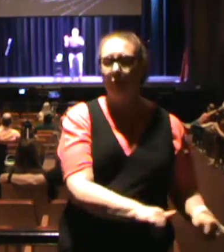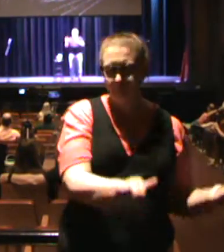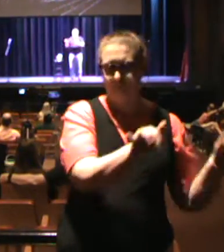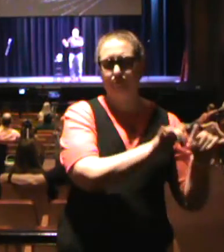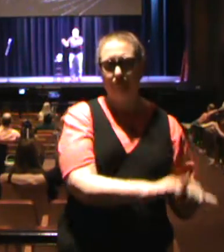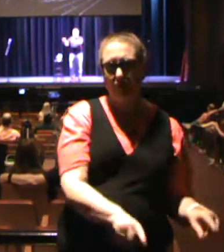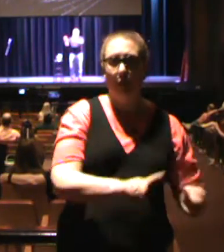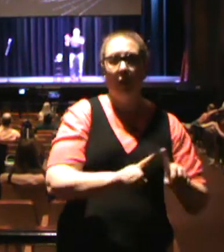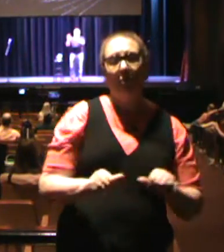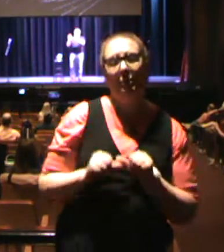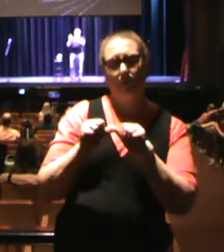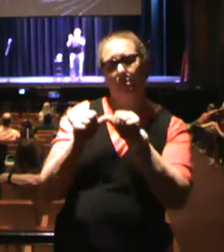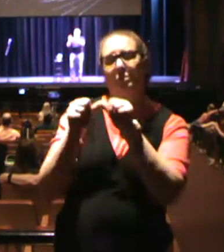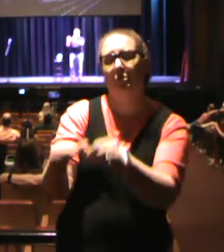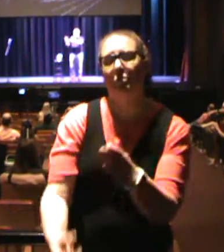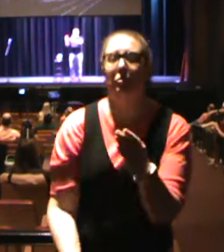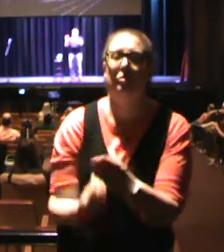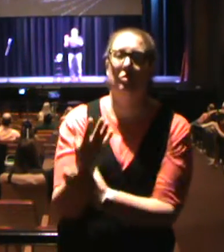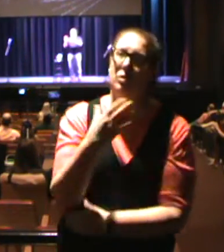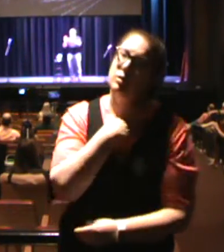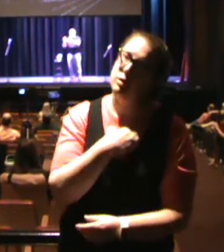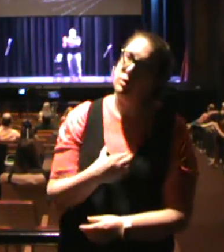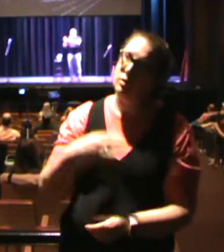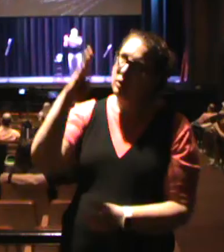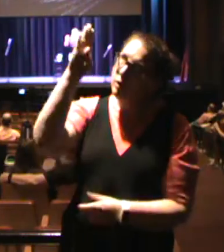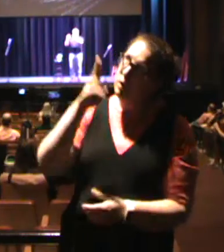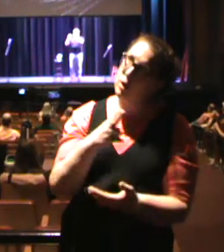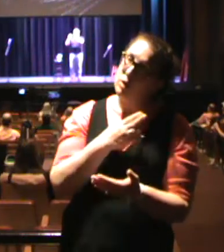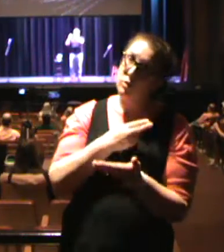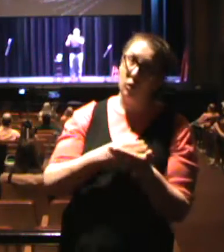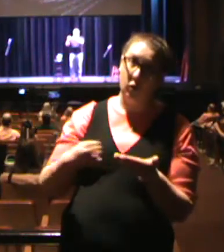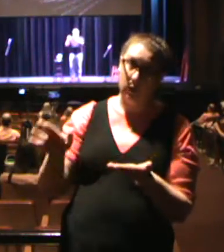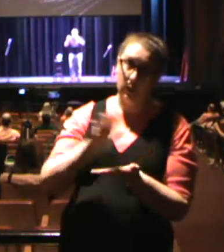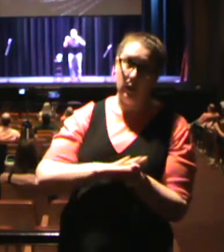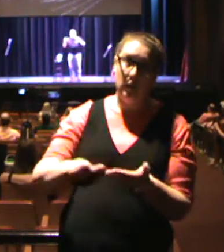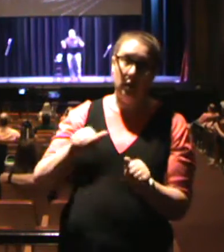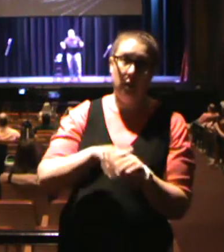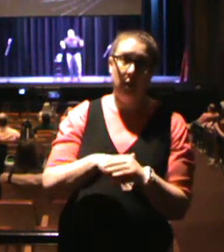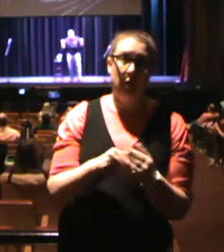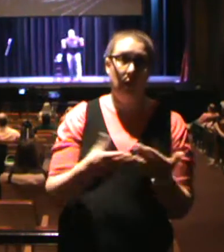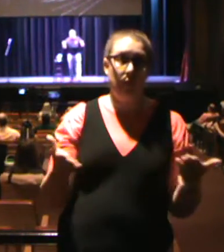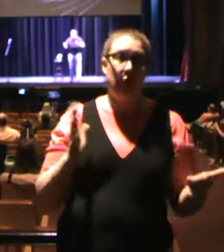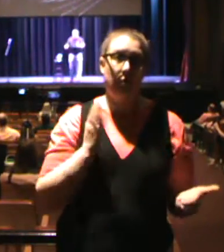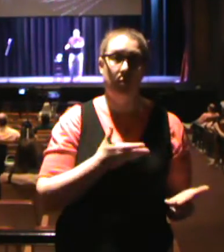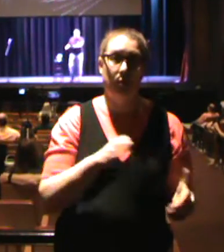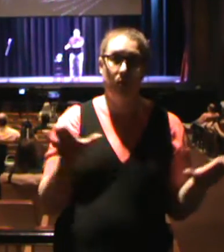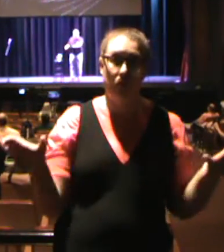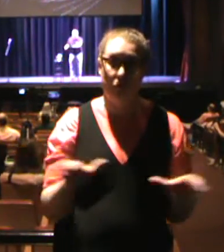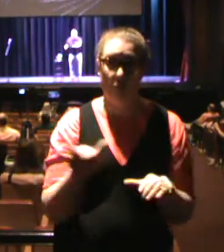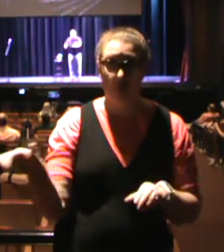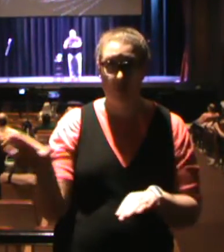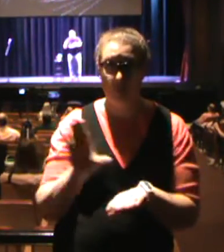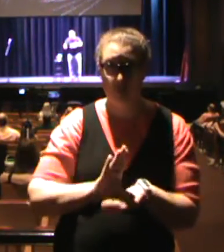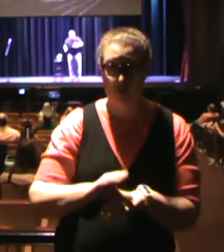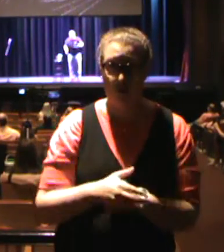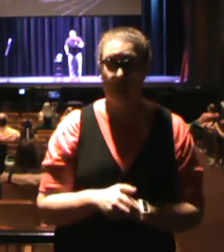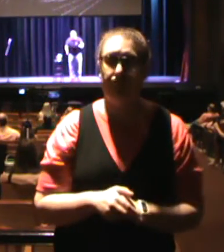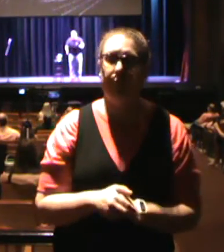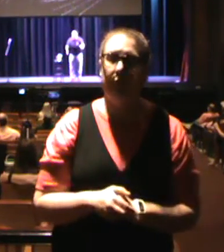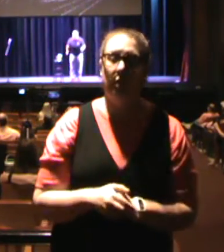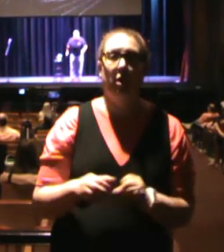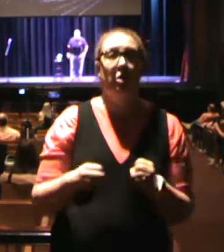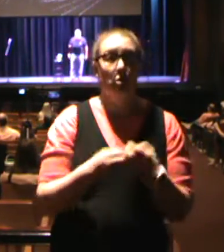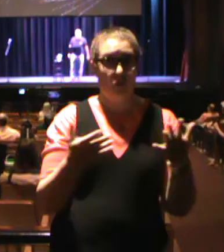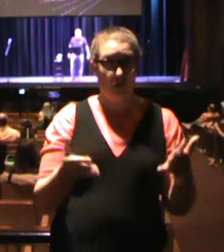keep growing and desiring God's holiness in everything that we do as a church. And so we have